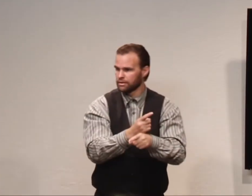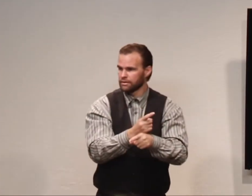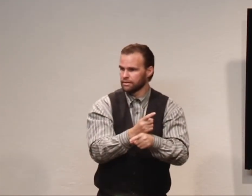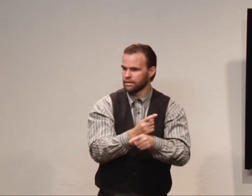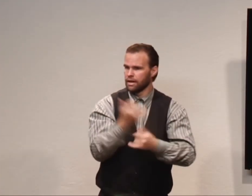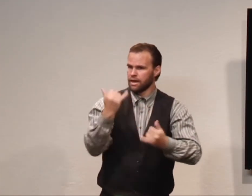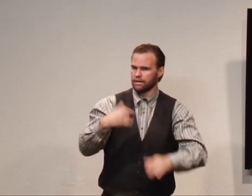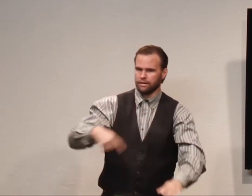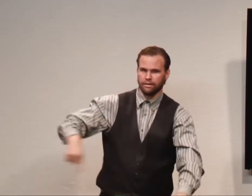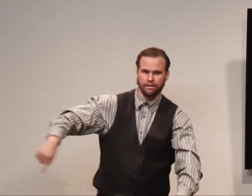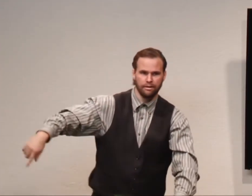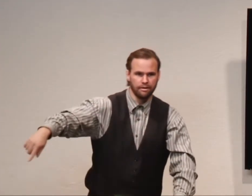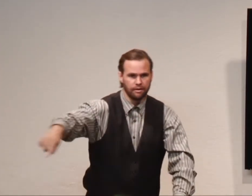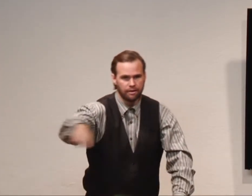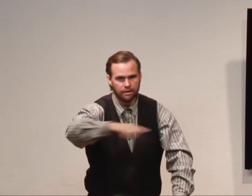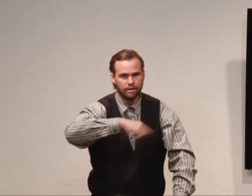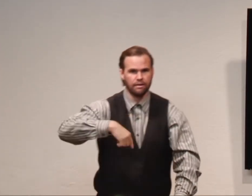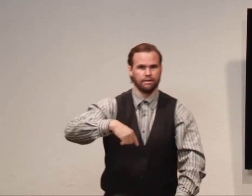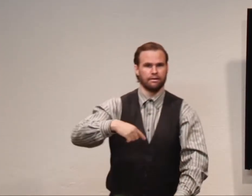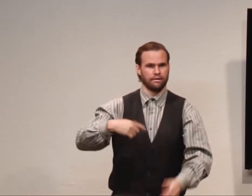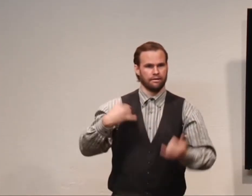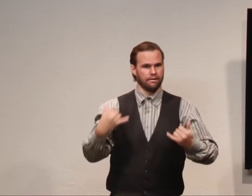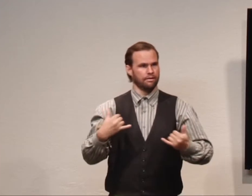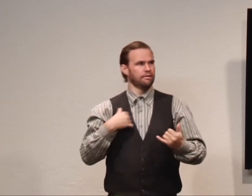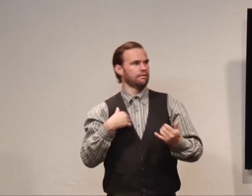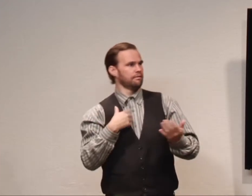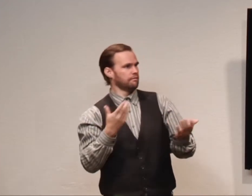are to be subservient to Jesus Christ.